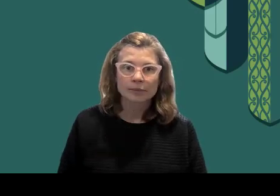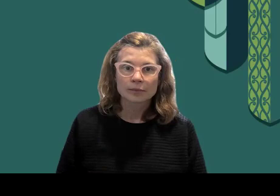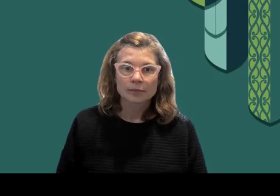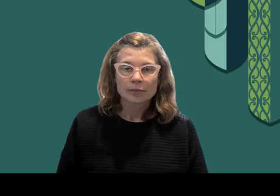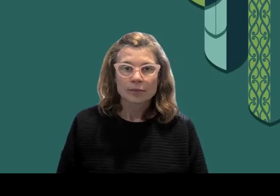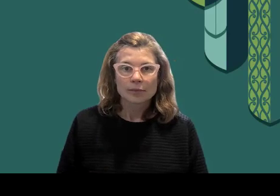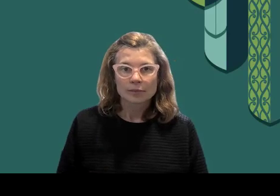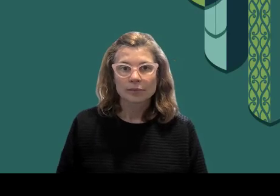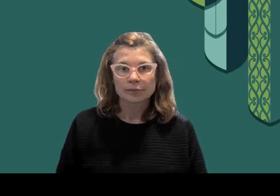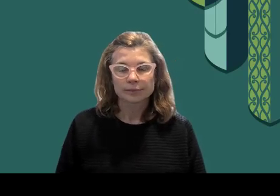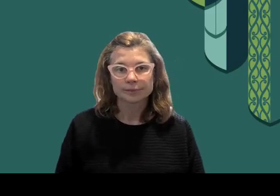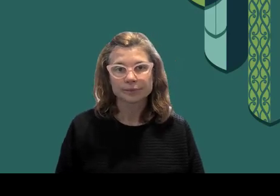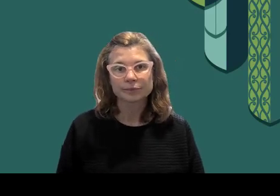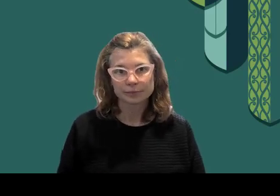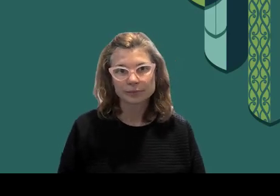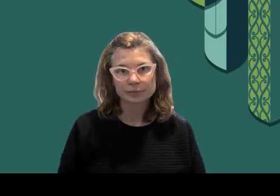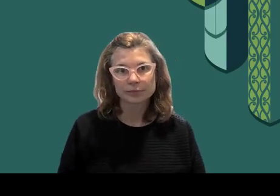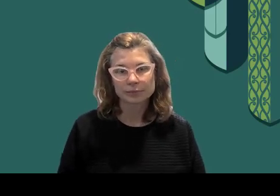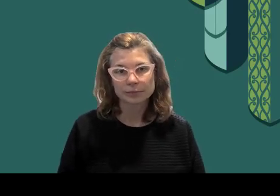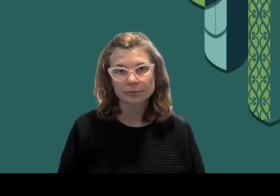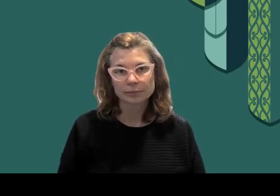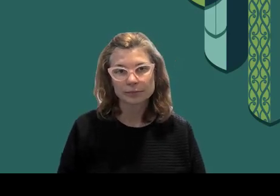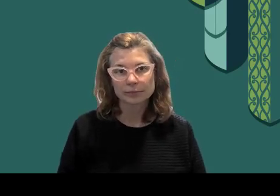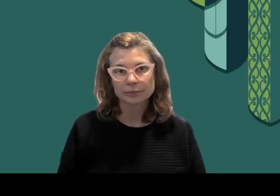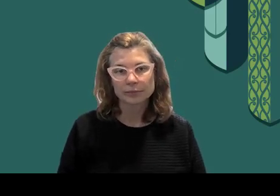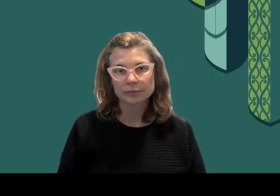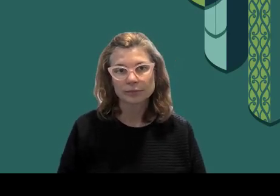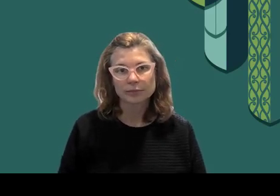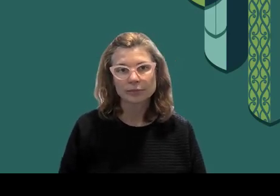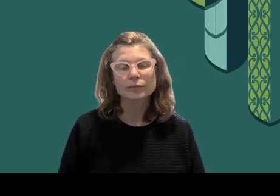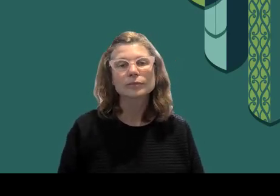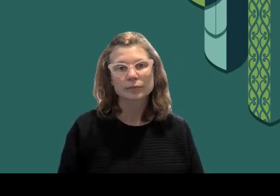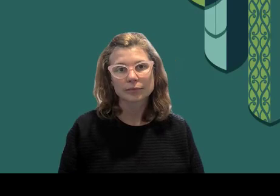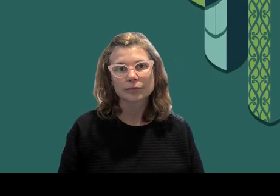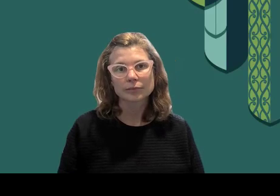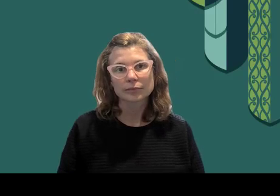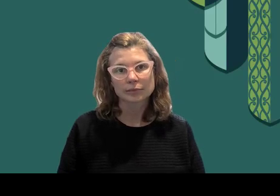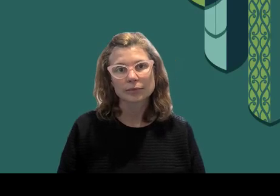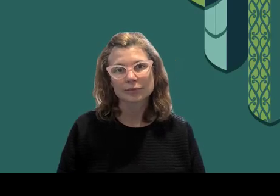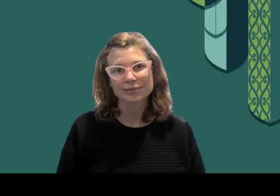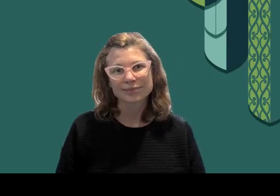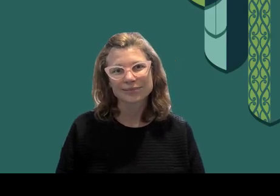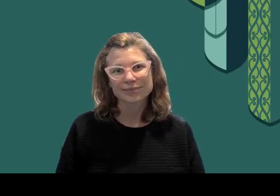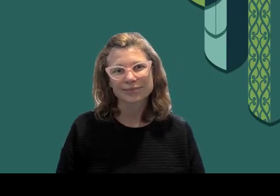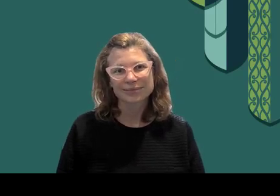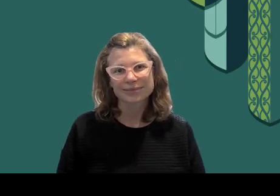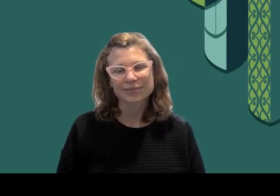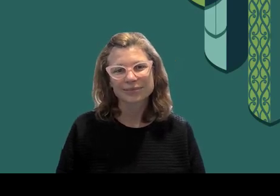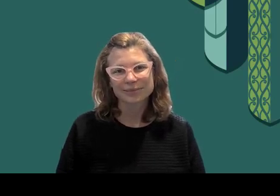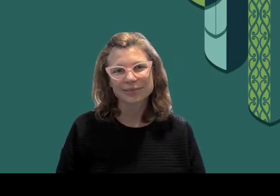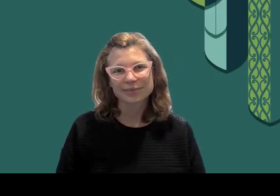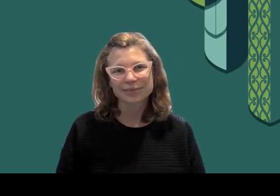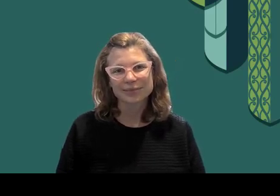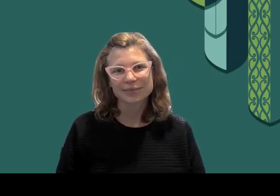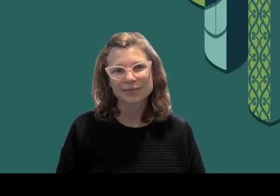What is their currency? We all have different currency. My currency is feedback, which is ironic because we don't really work in a place that